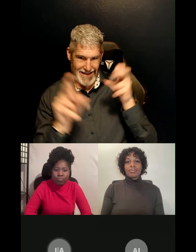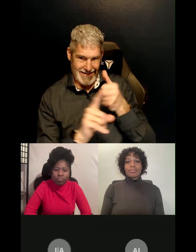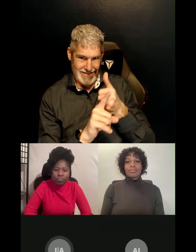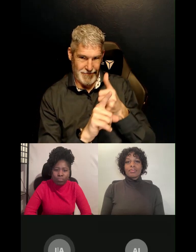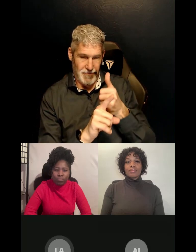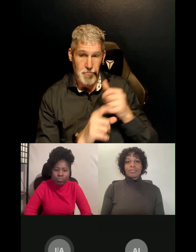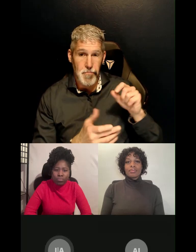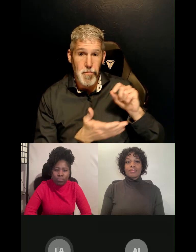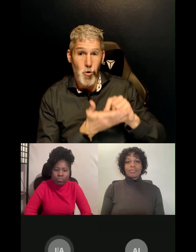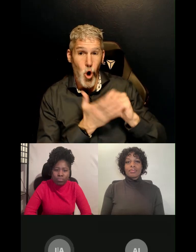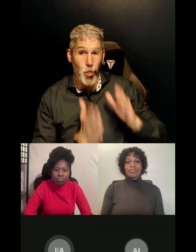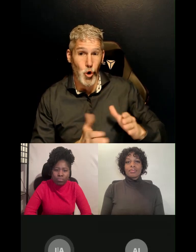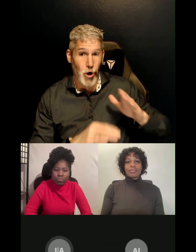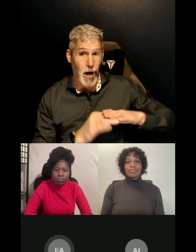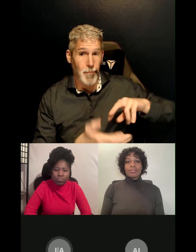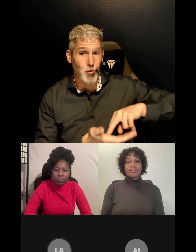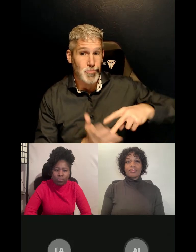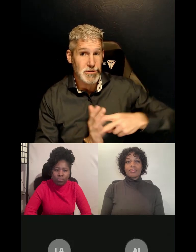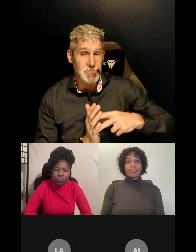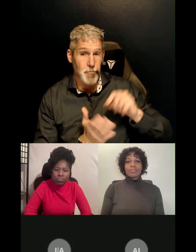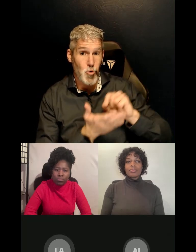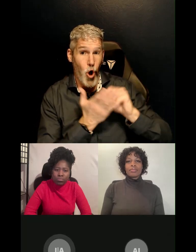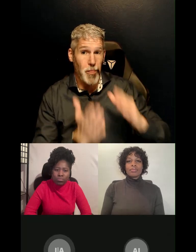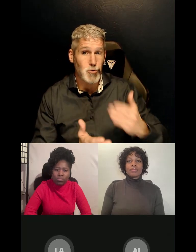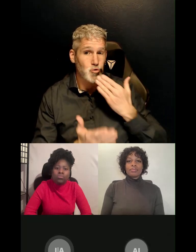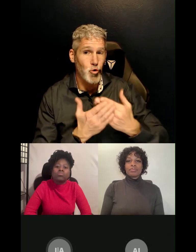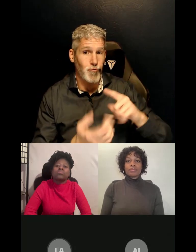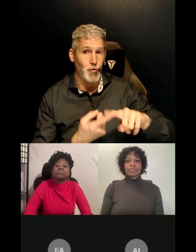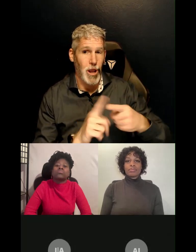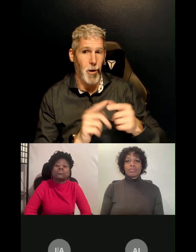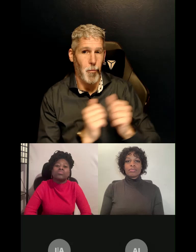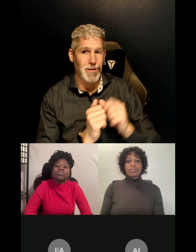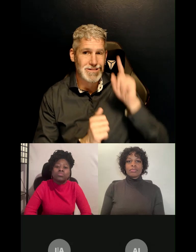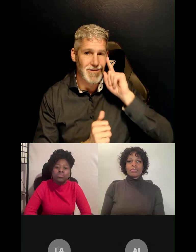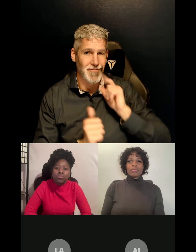God. When you watch that, the author